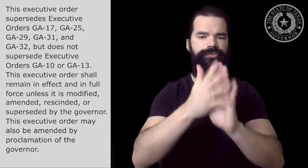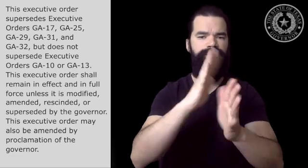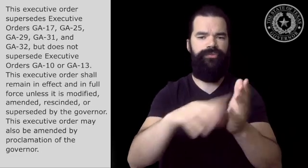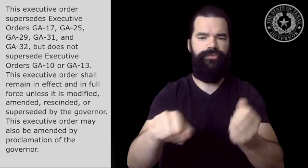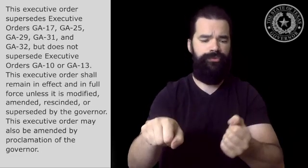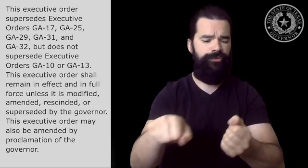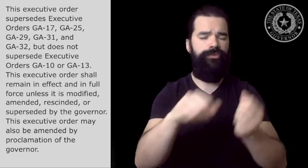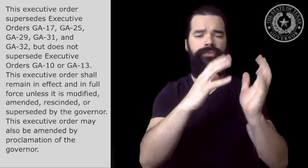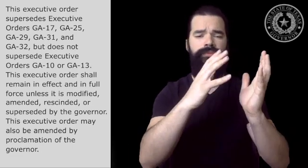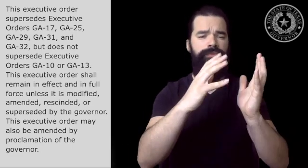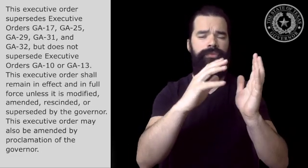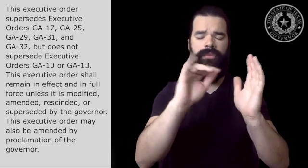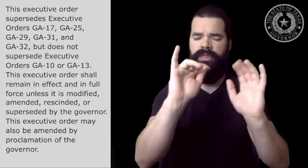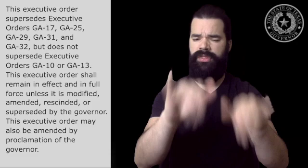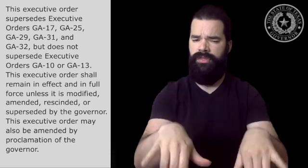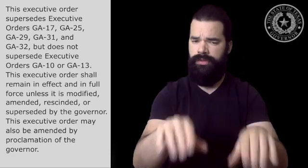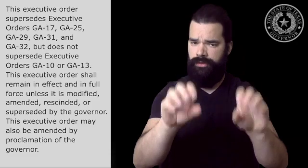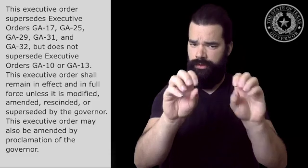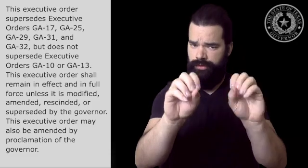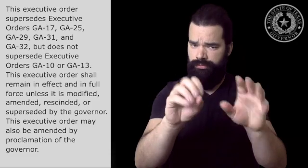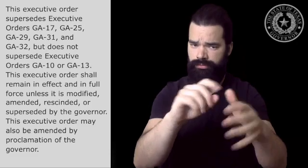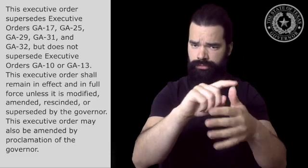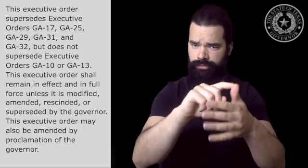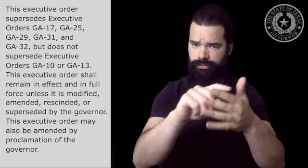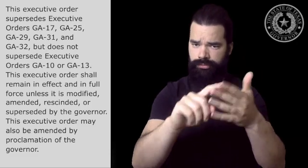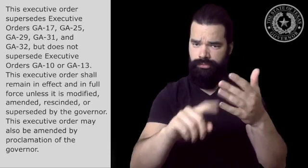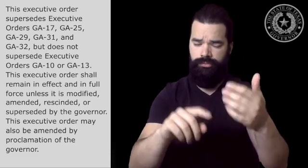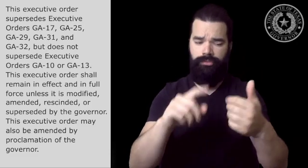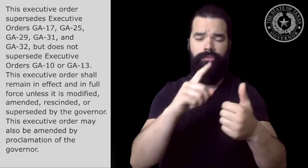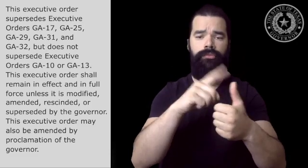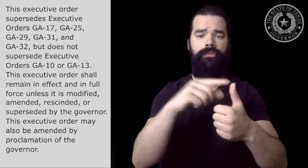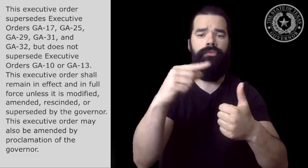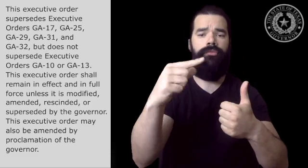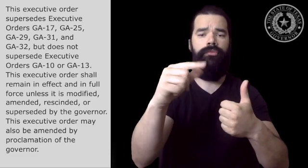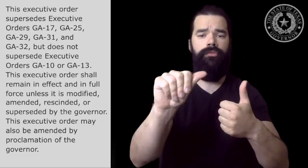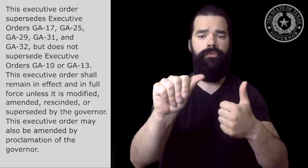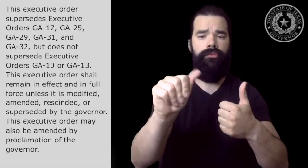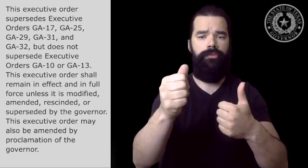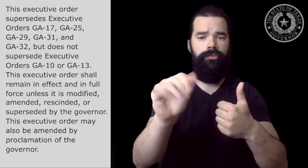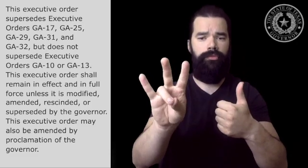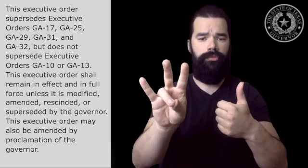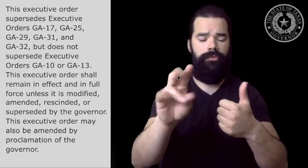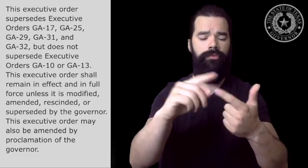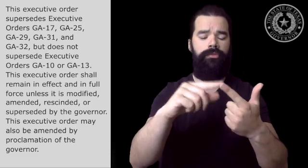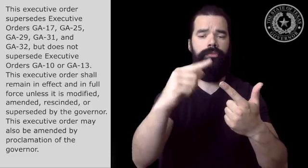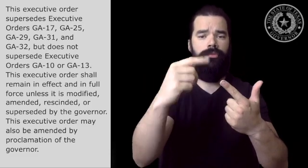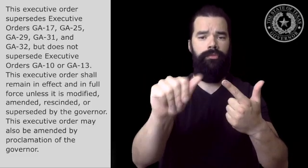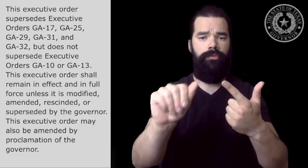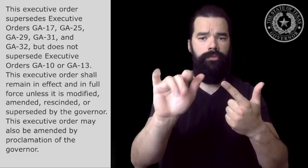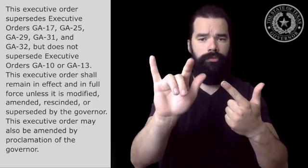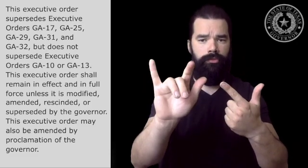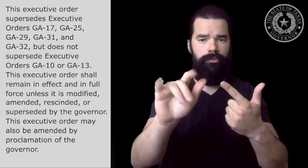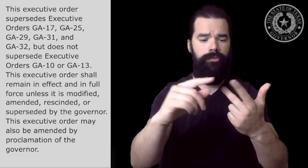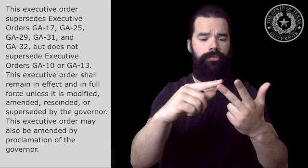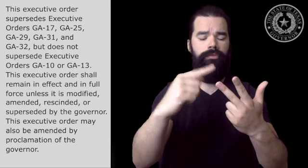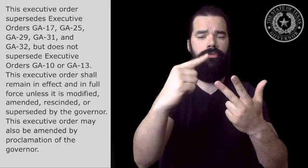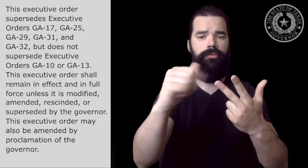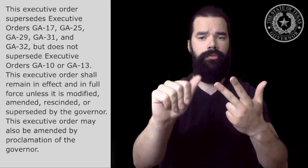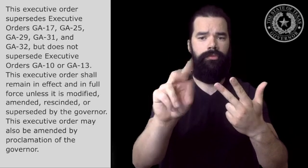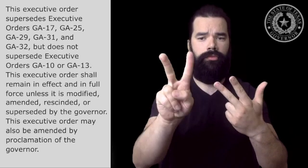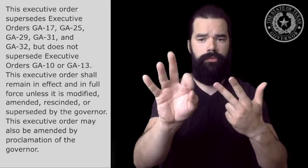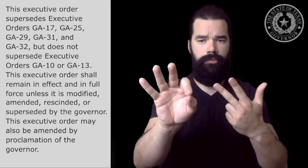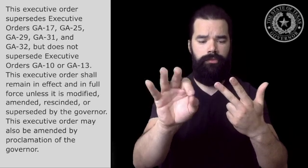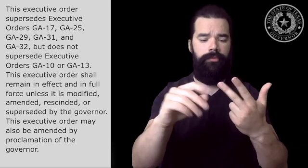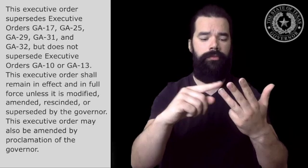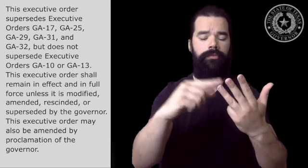GA-29, GA-31, and GA-32, but does not supersede Executive Orders GA-10 or